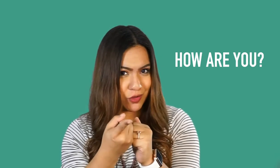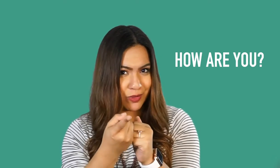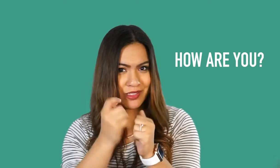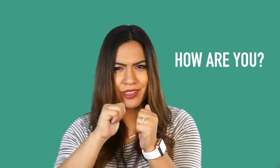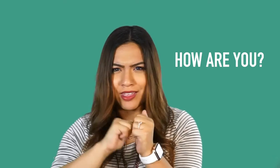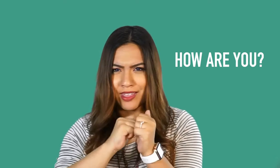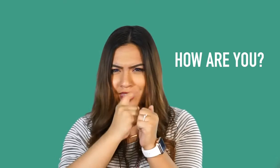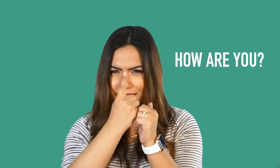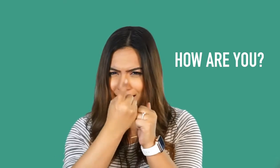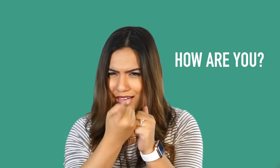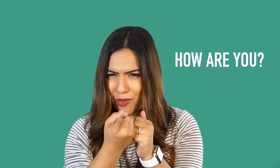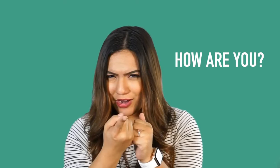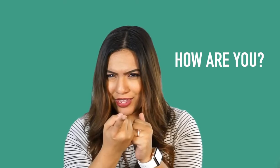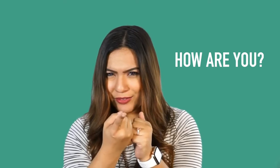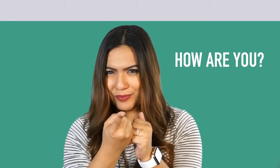you. How are you?